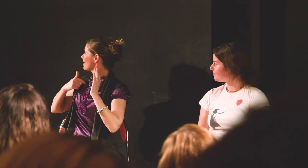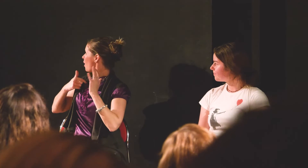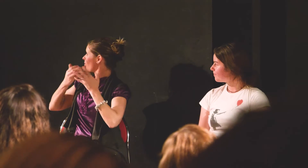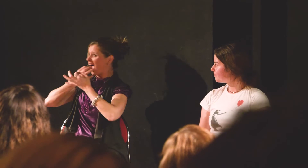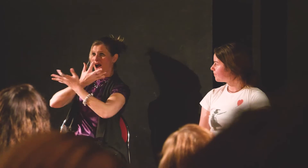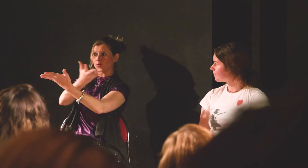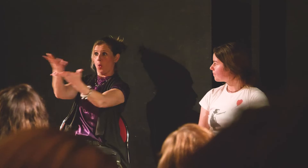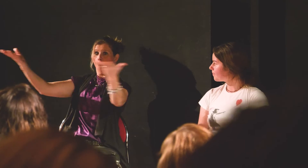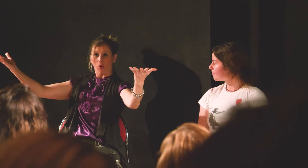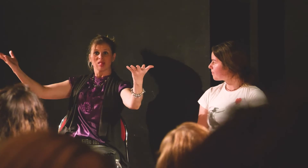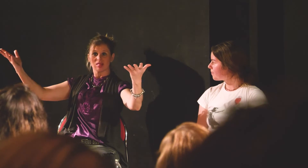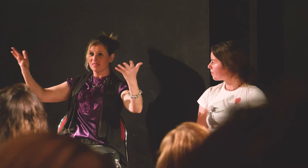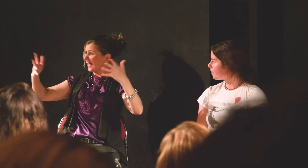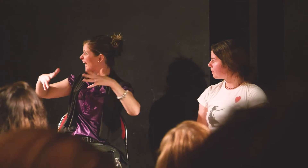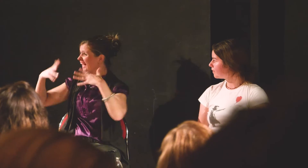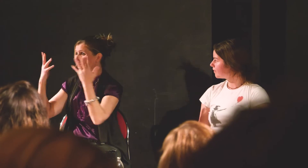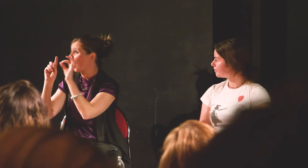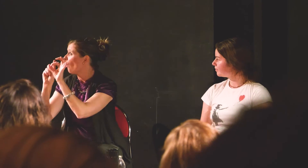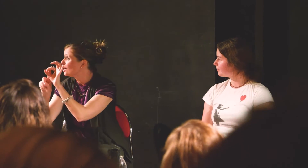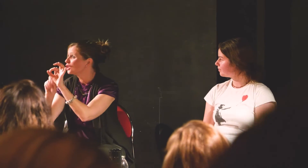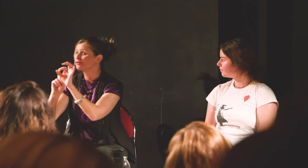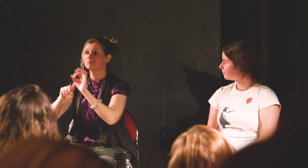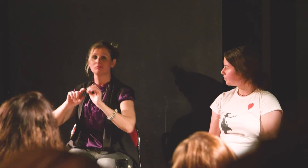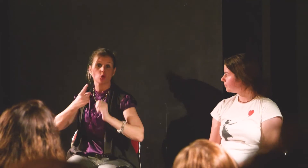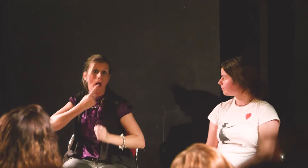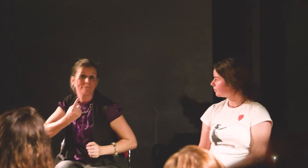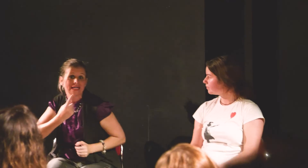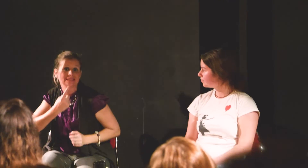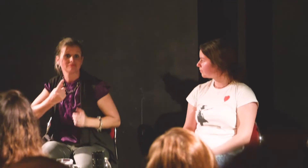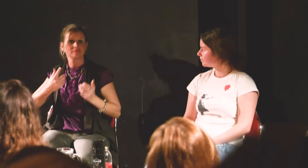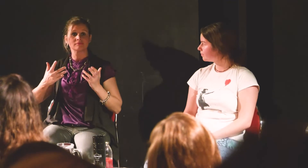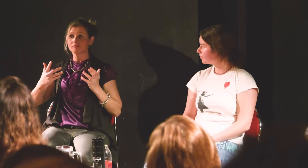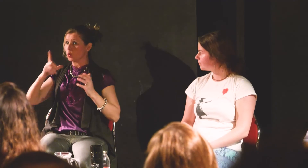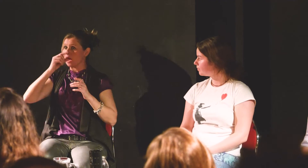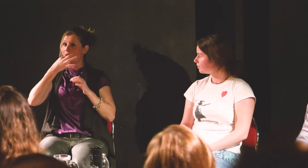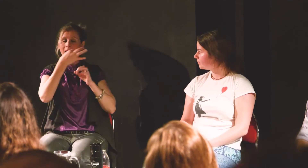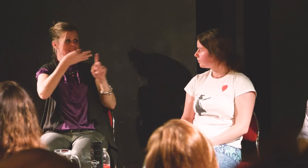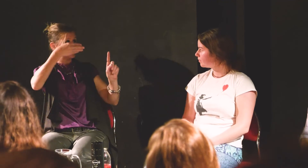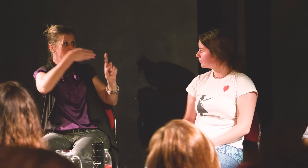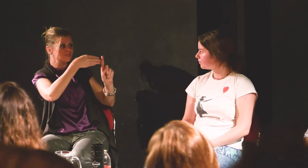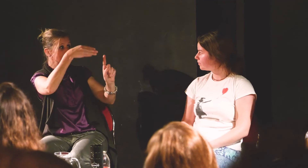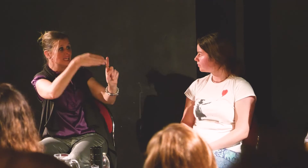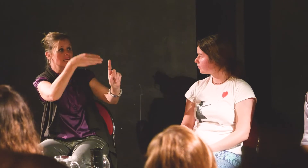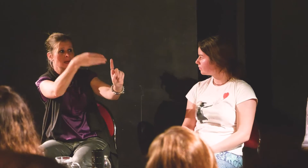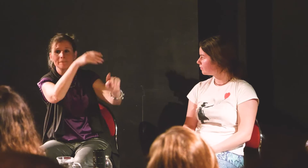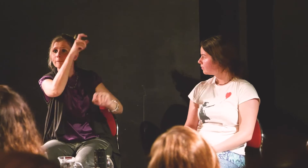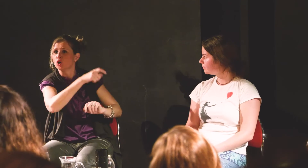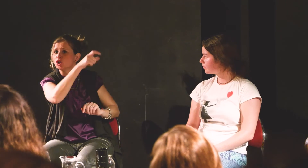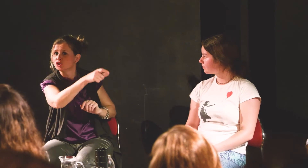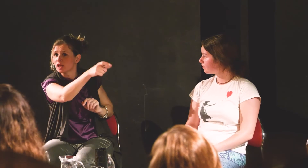to conclude. So before we do, are there any questions or comments, or would you like